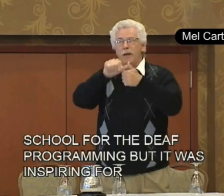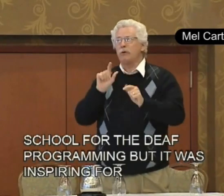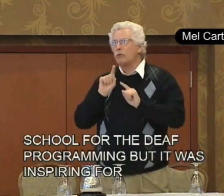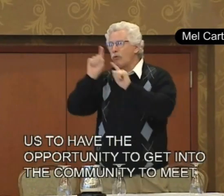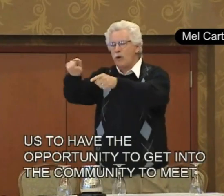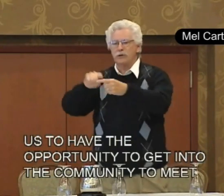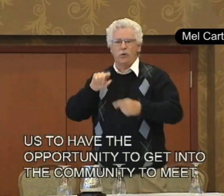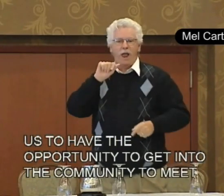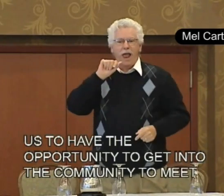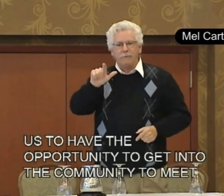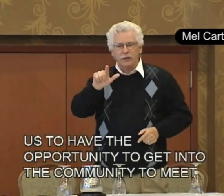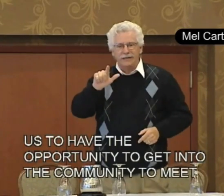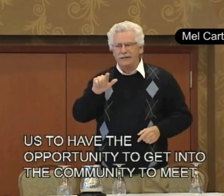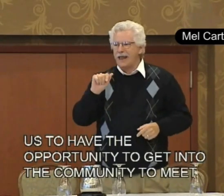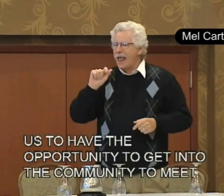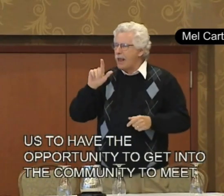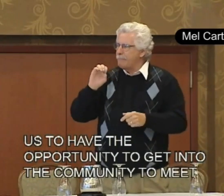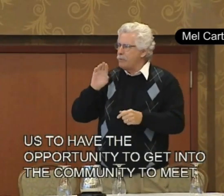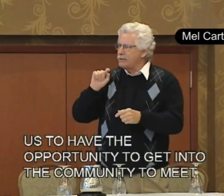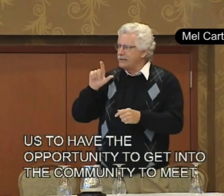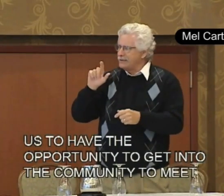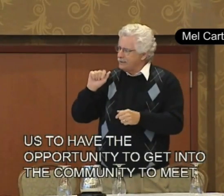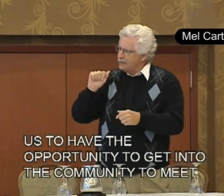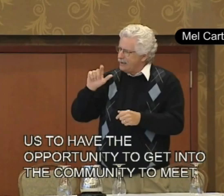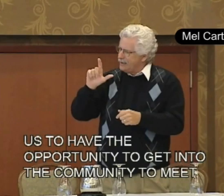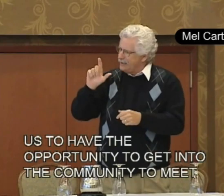community to meet people getting out to Albert Lee